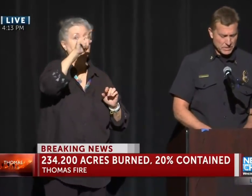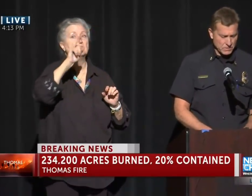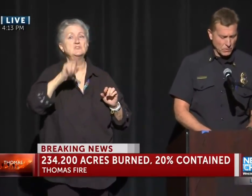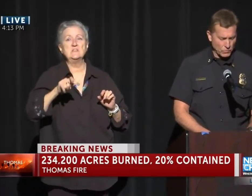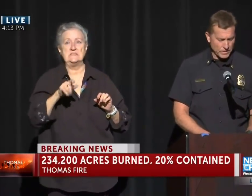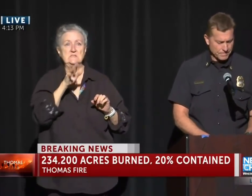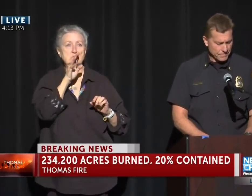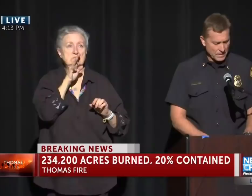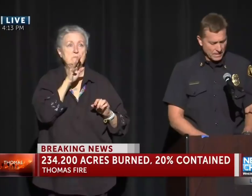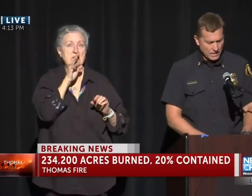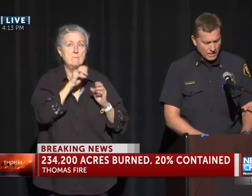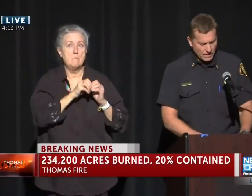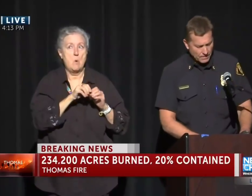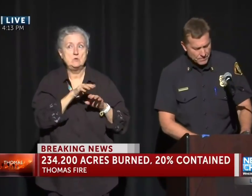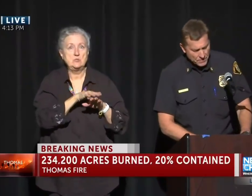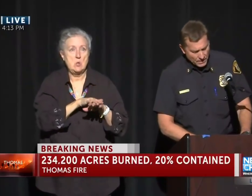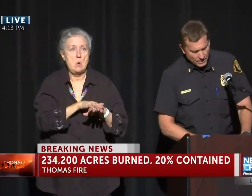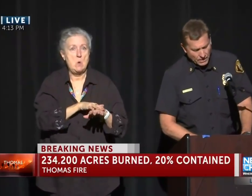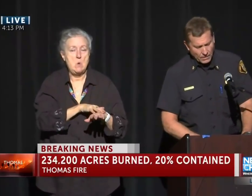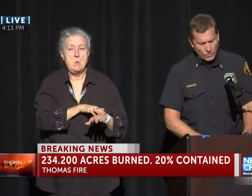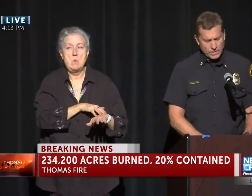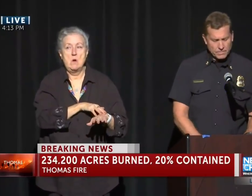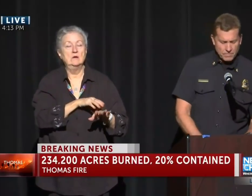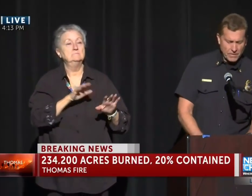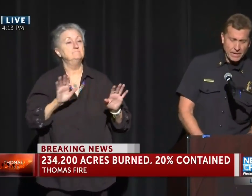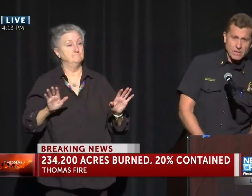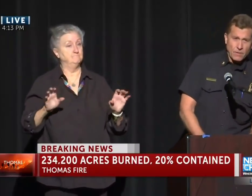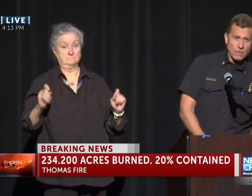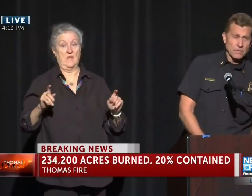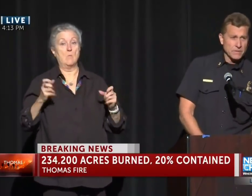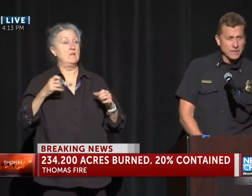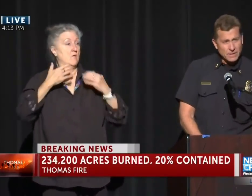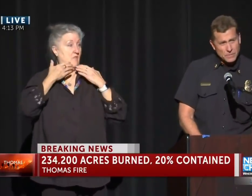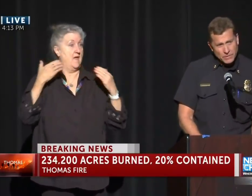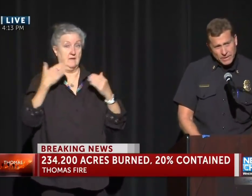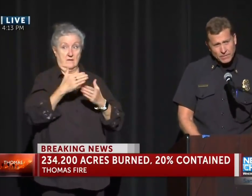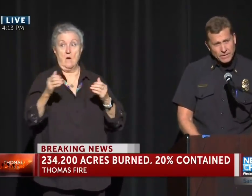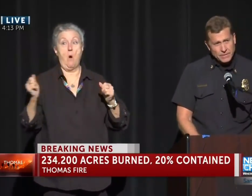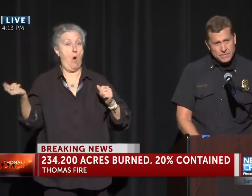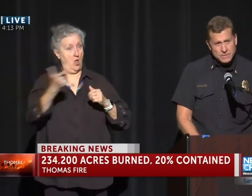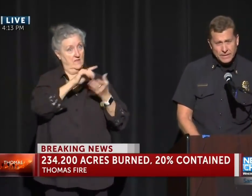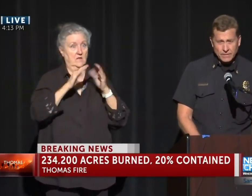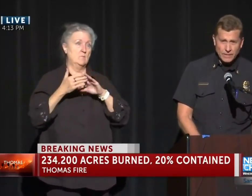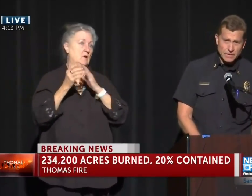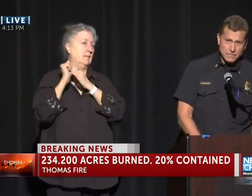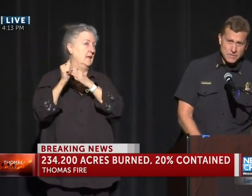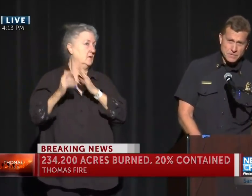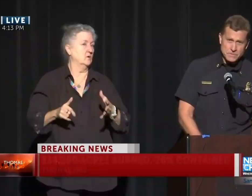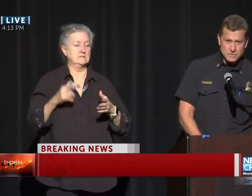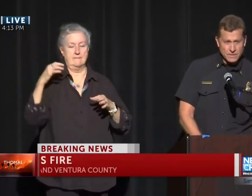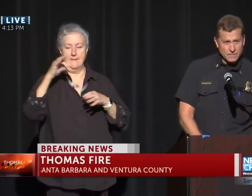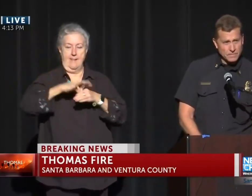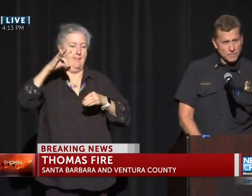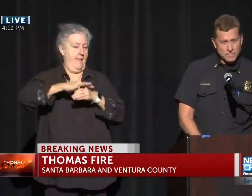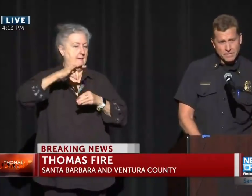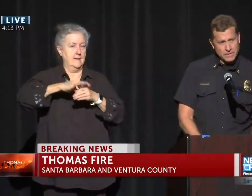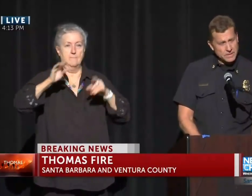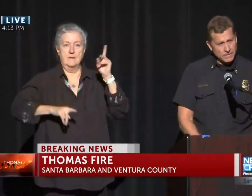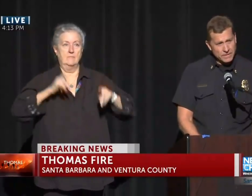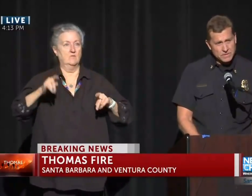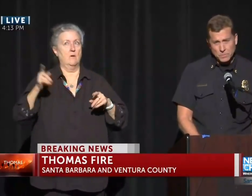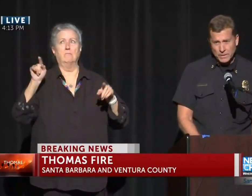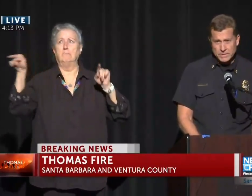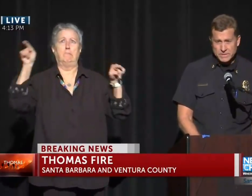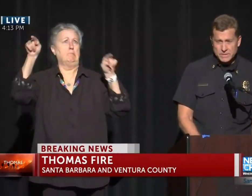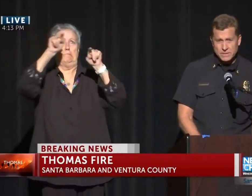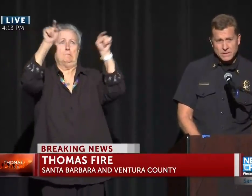us all to speak slowly. I want to thank all of the community leaders and elected officials from